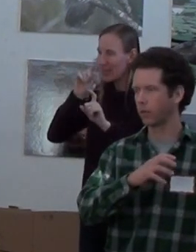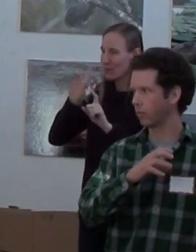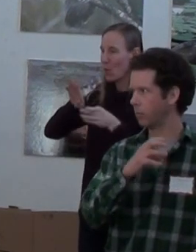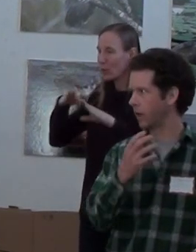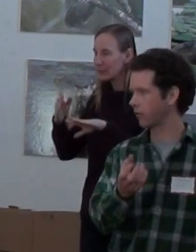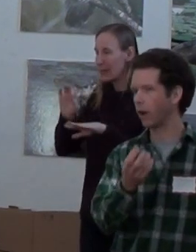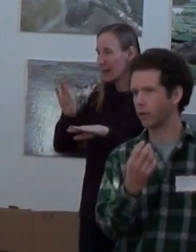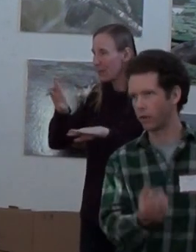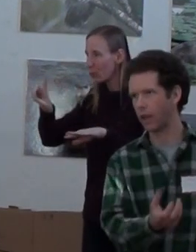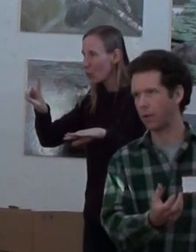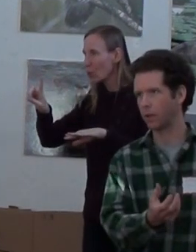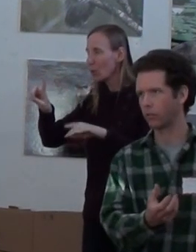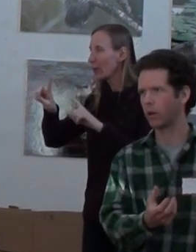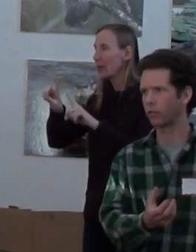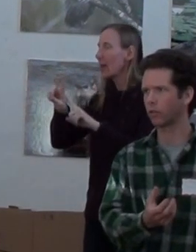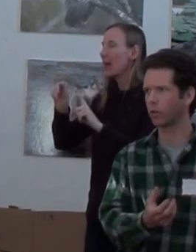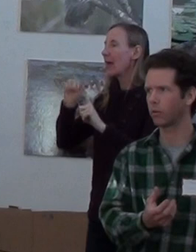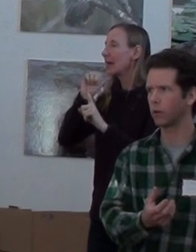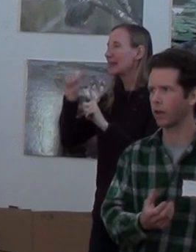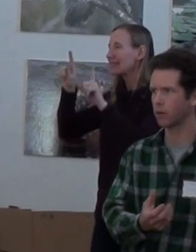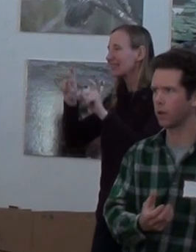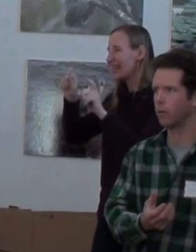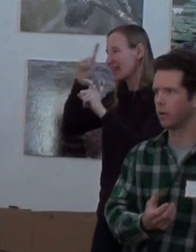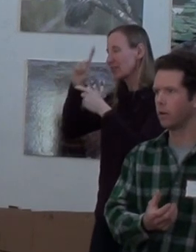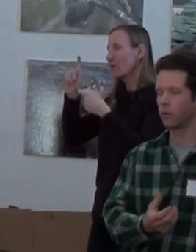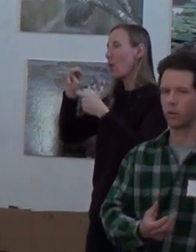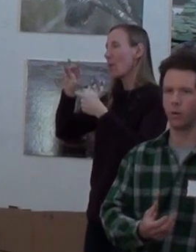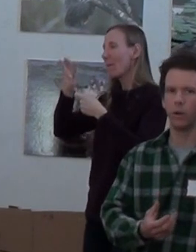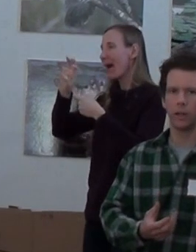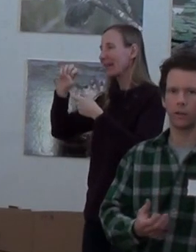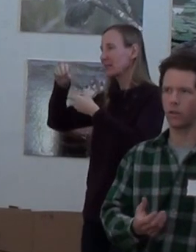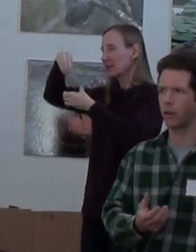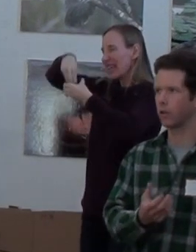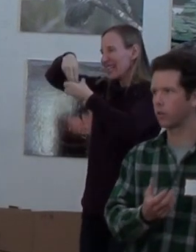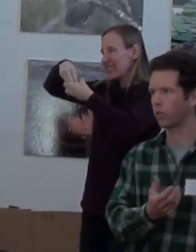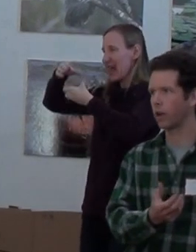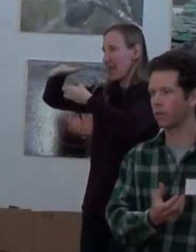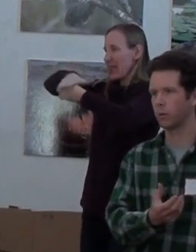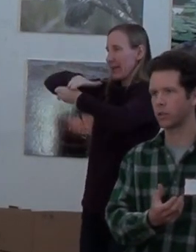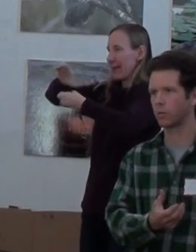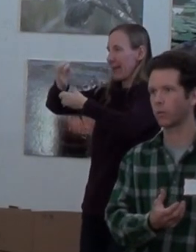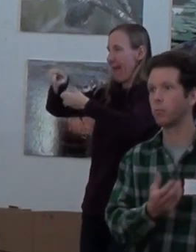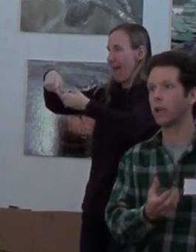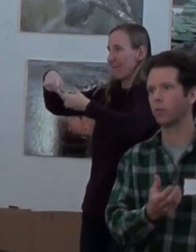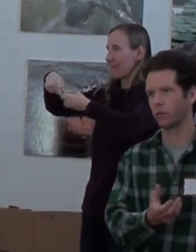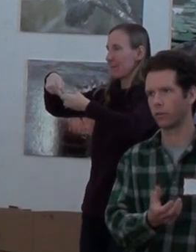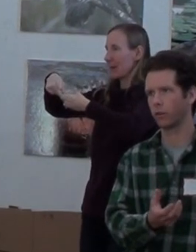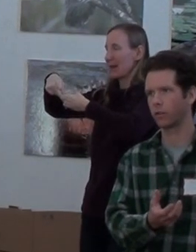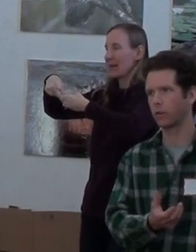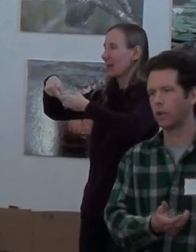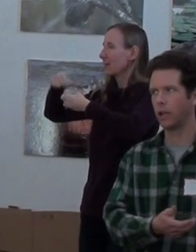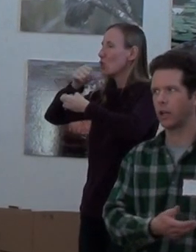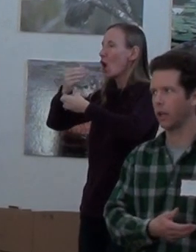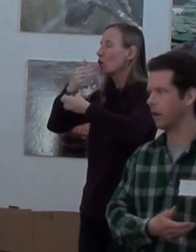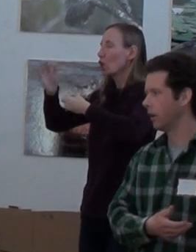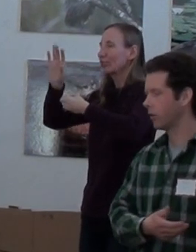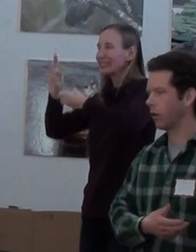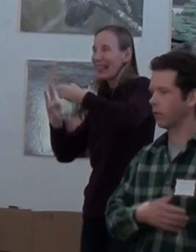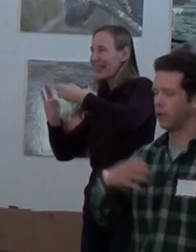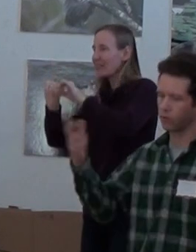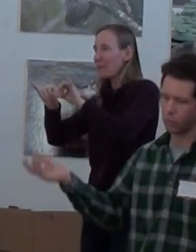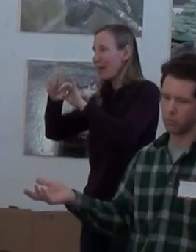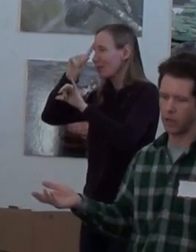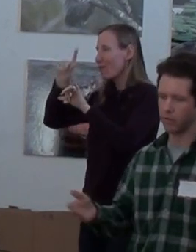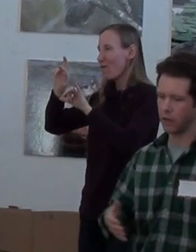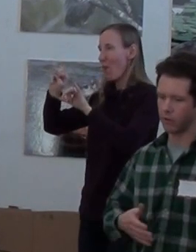or the mites under the capping. You guys understand what I'm talking about? So that's not a good selective measure for mite resistance. And again, so